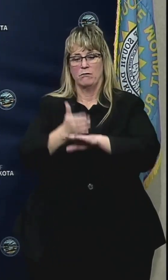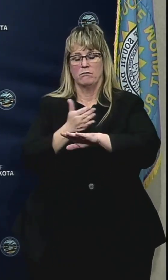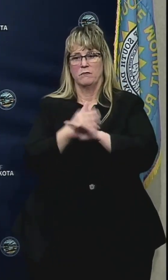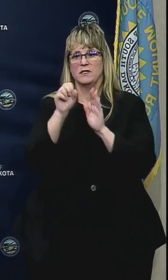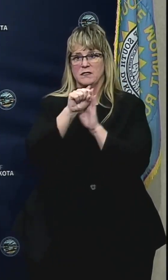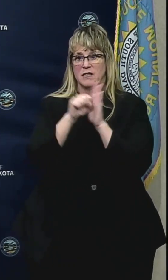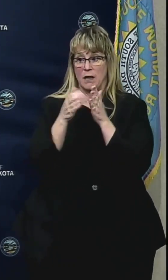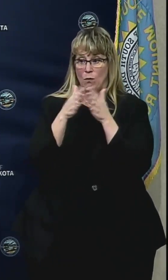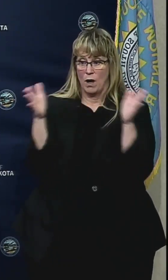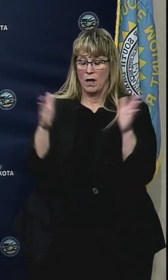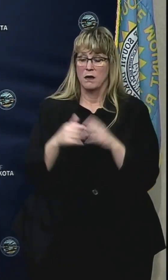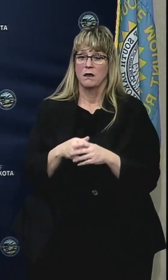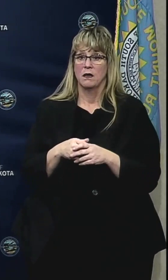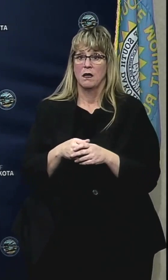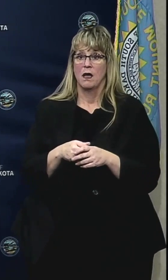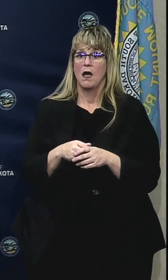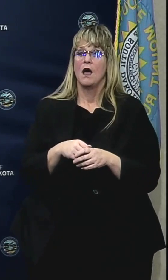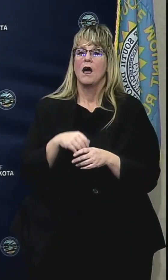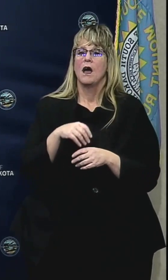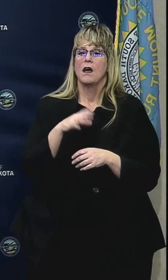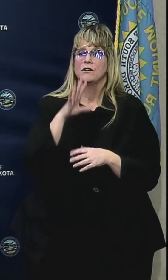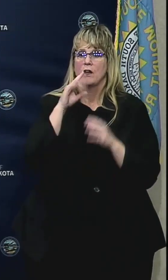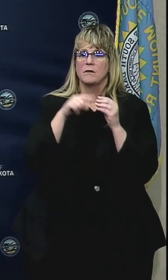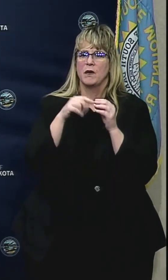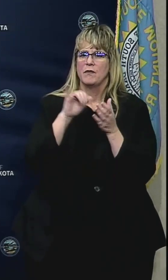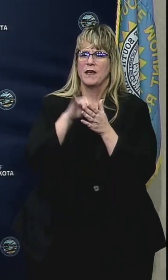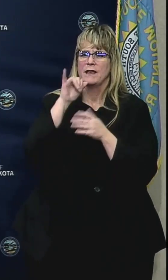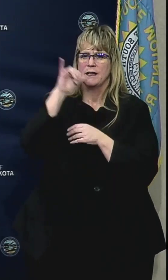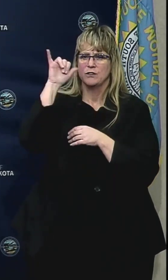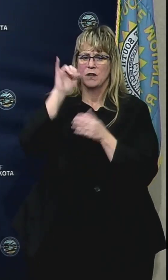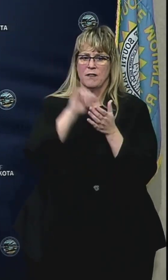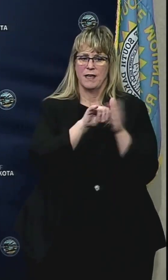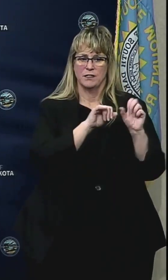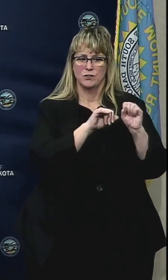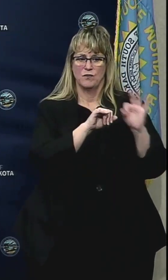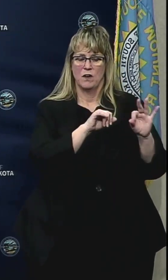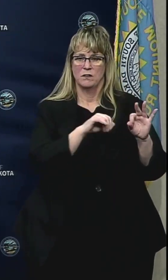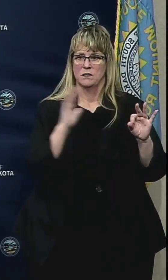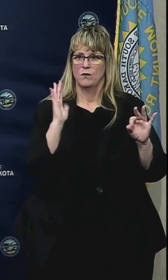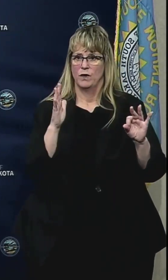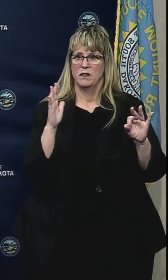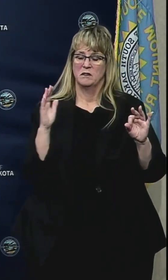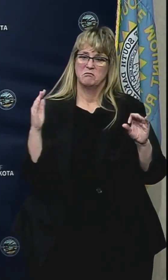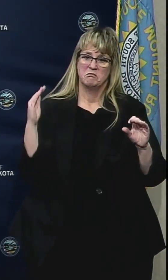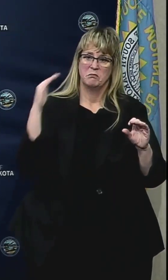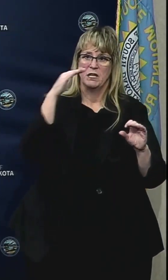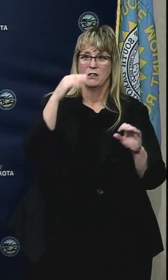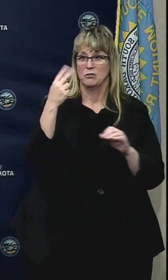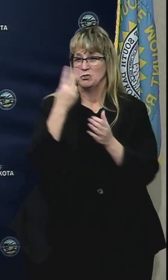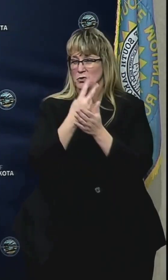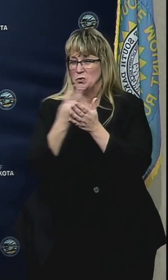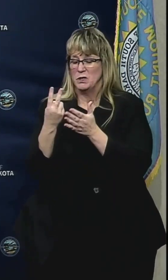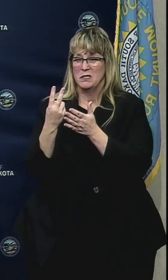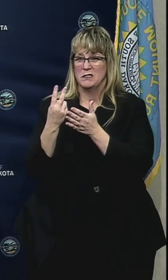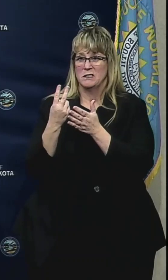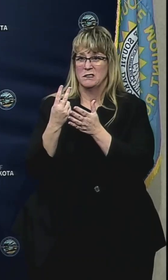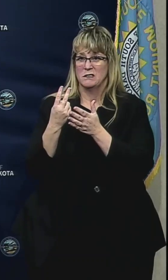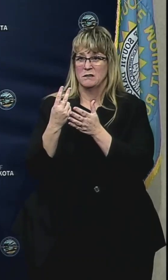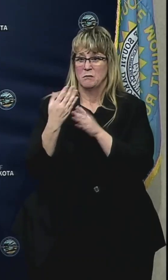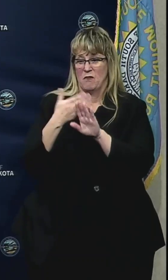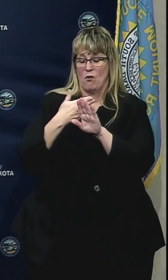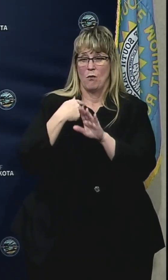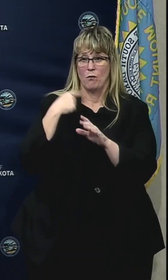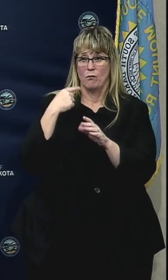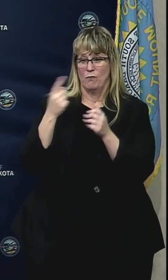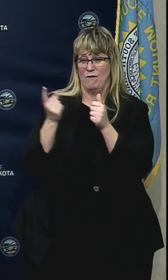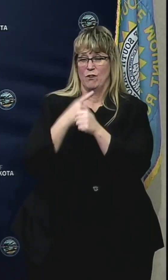And we may see, as I referenced yesterday in my press conference, that Sioux Falls will peak a couple of weeks earlier than originally thought,